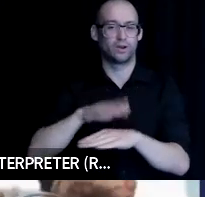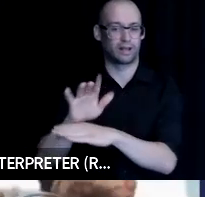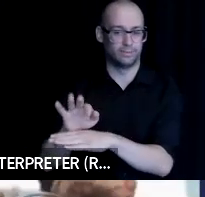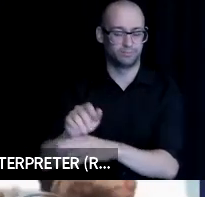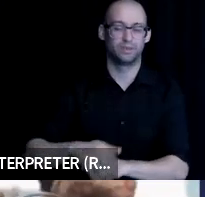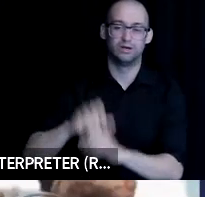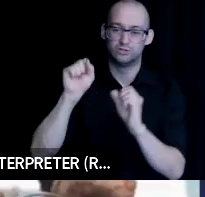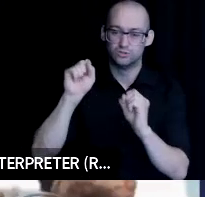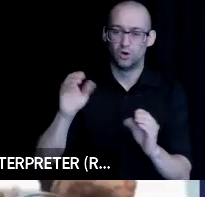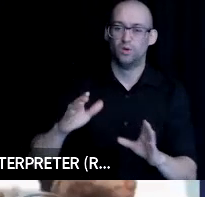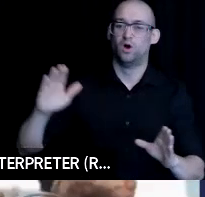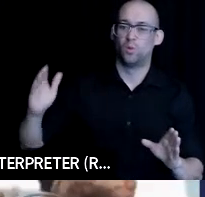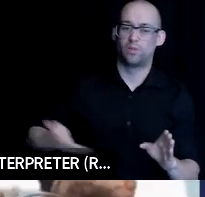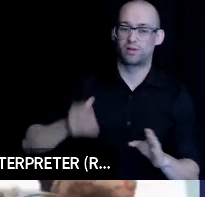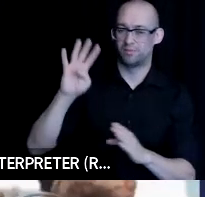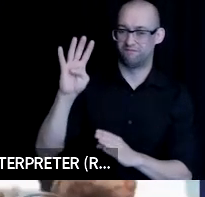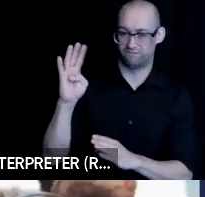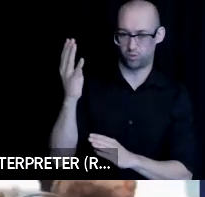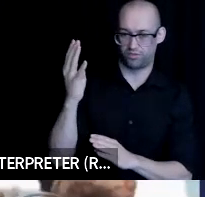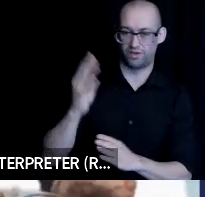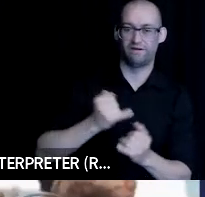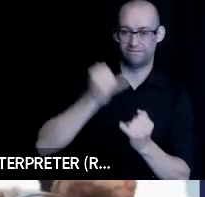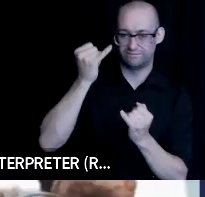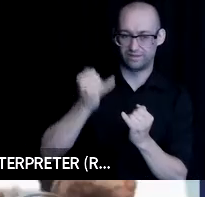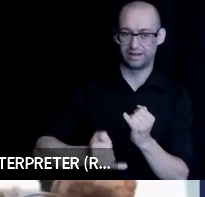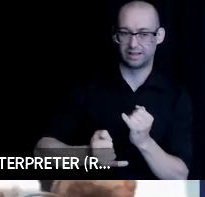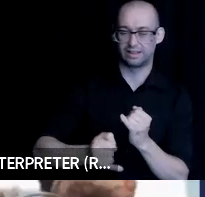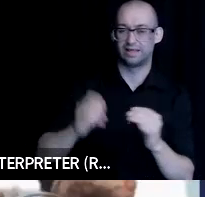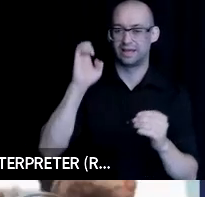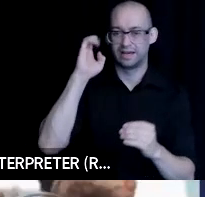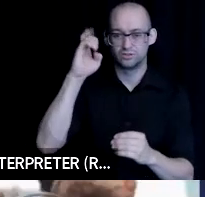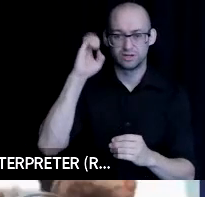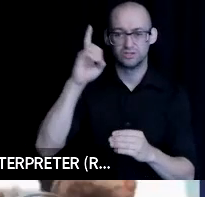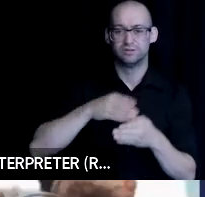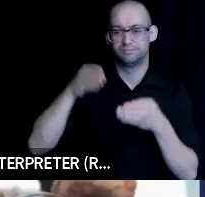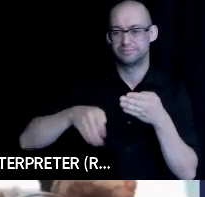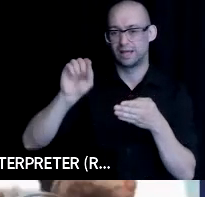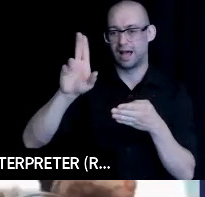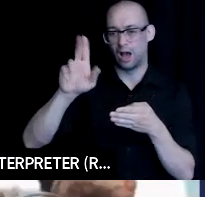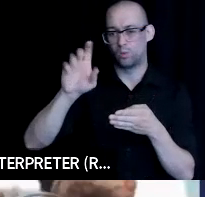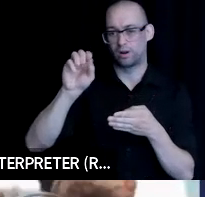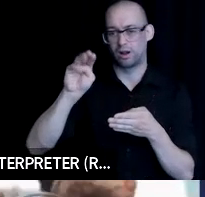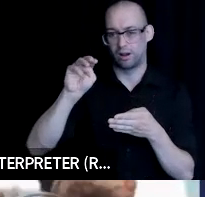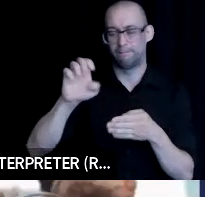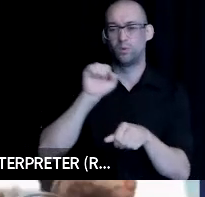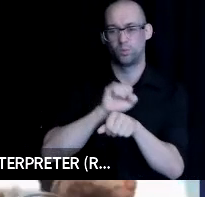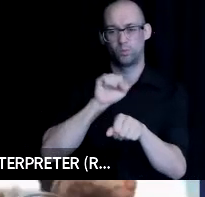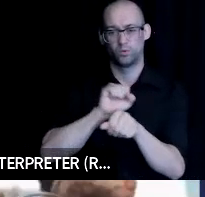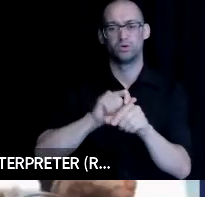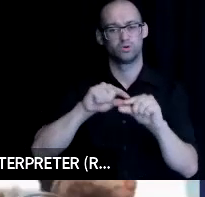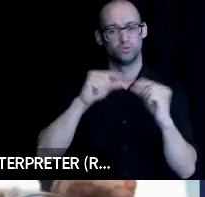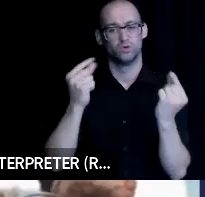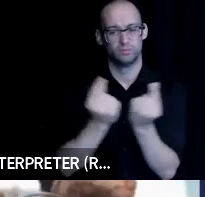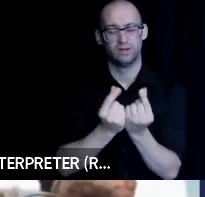So welcome to the fourth and the final of our education outcome area working groups. Thank you